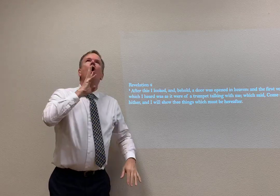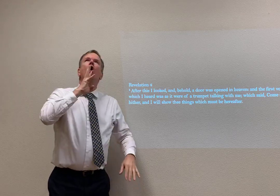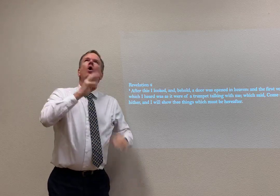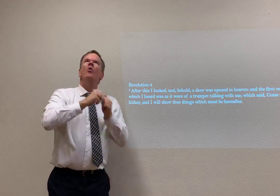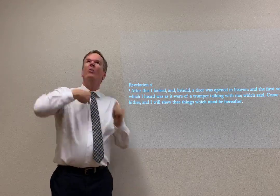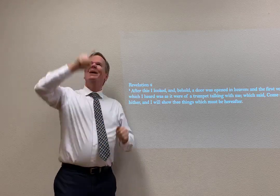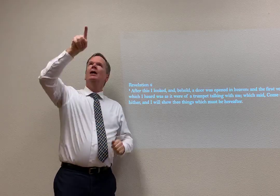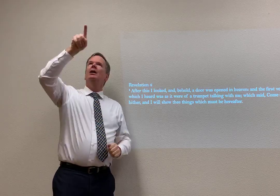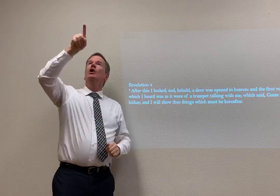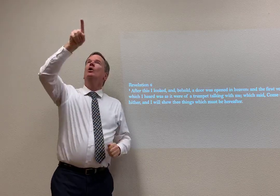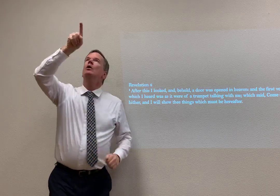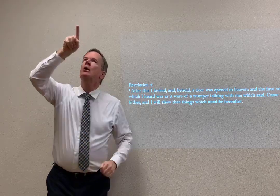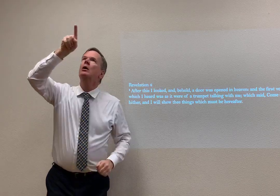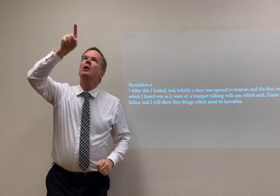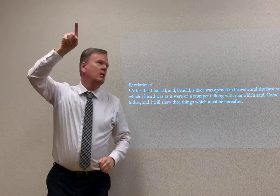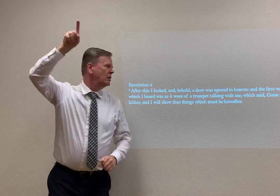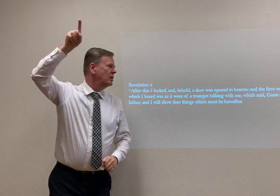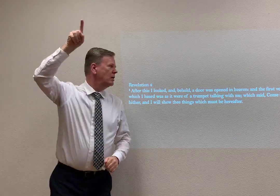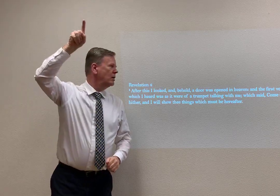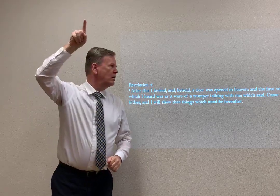was, as it were, of a trumpet talking with me,